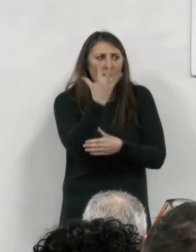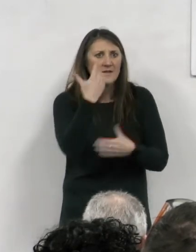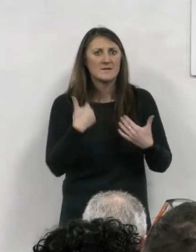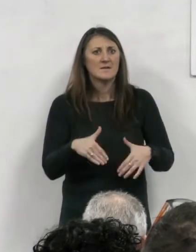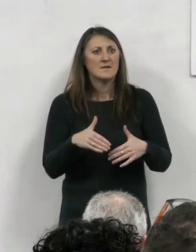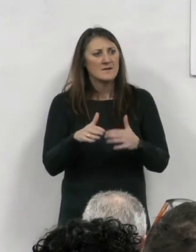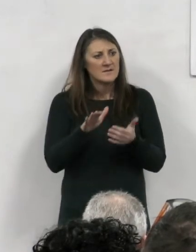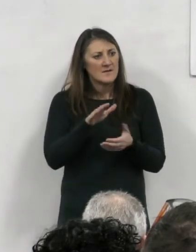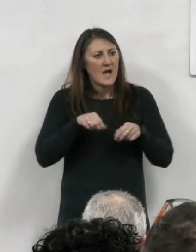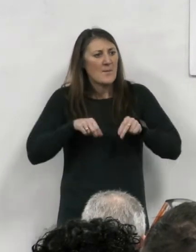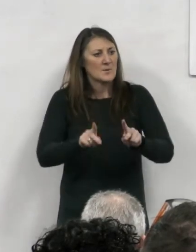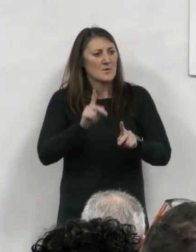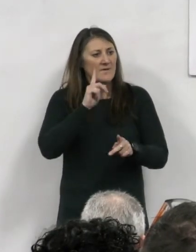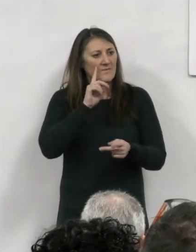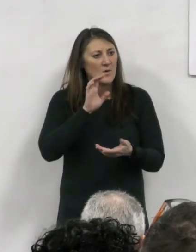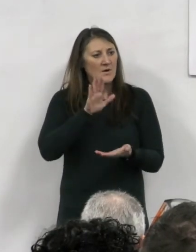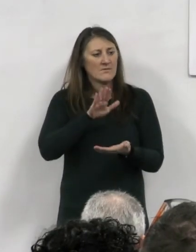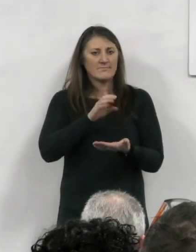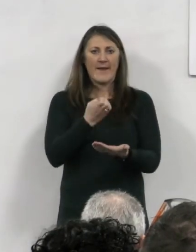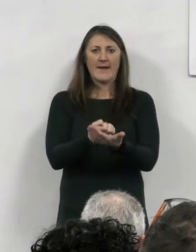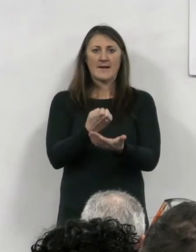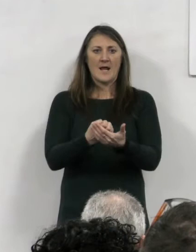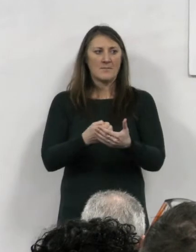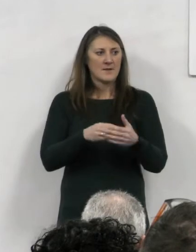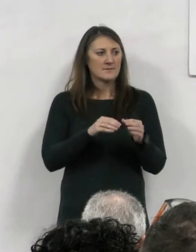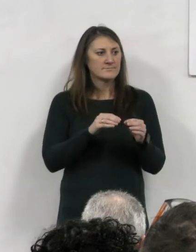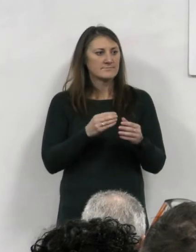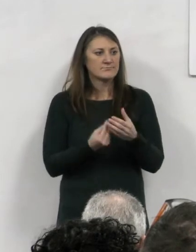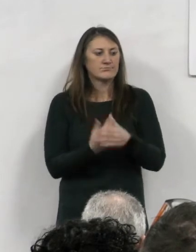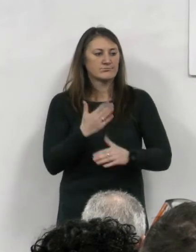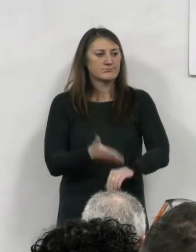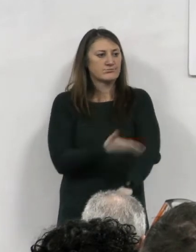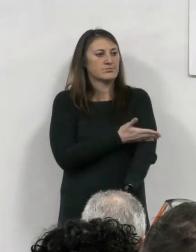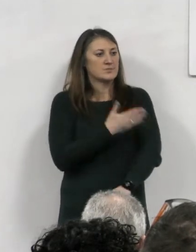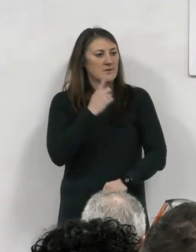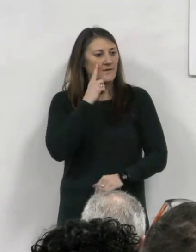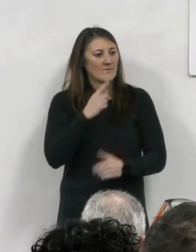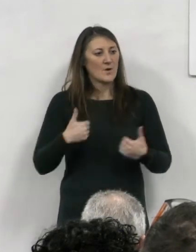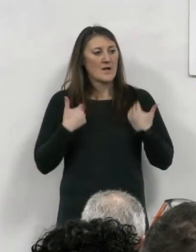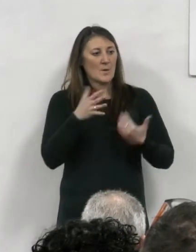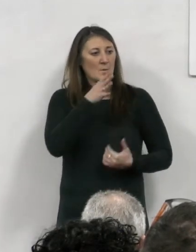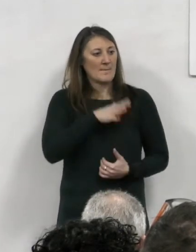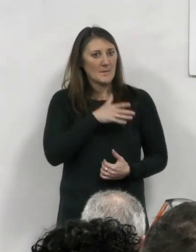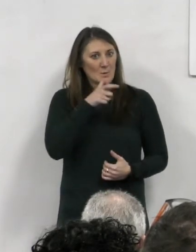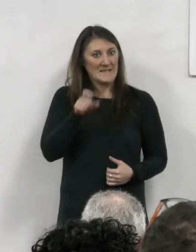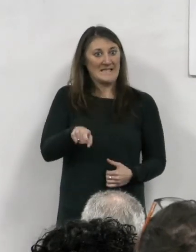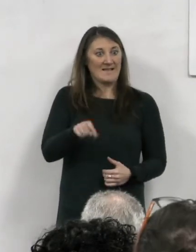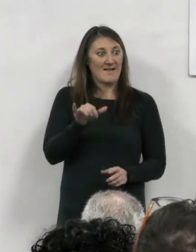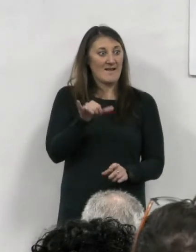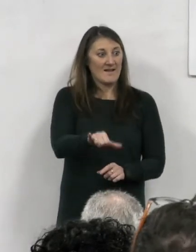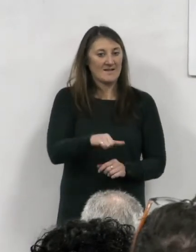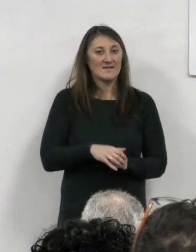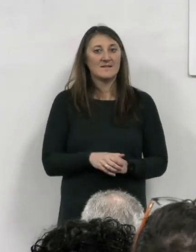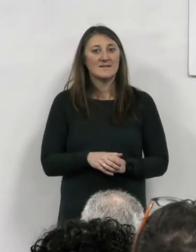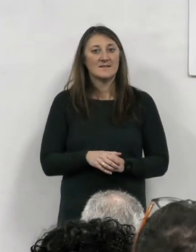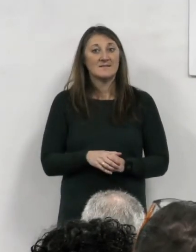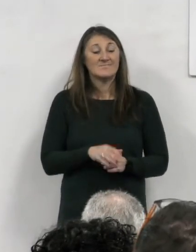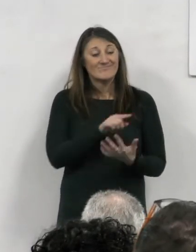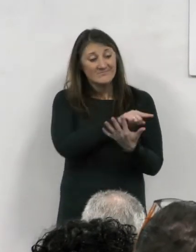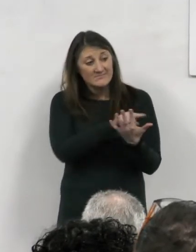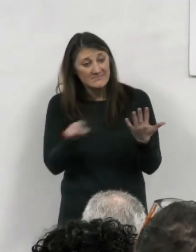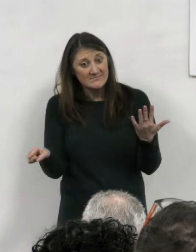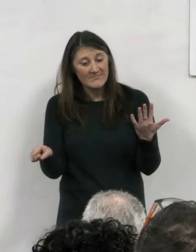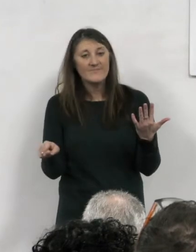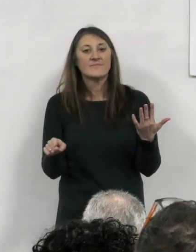for economic mobility for young women in Rochester who need it the most. With all of this in mind, we have put together